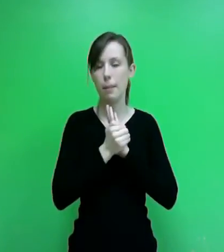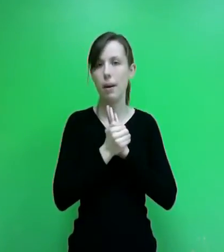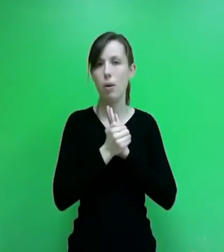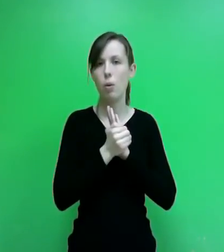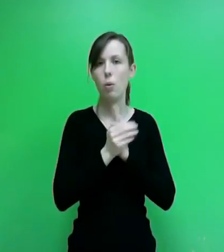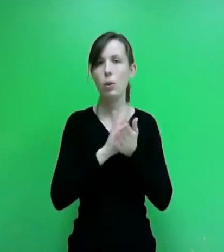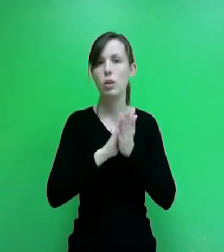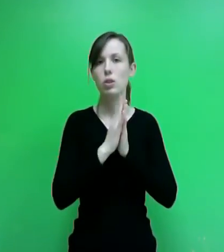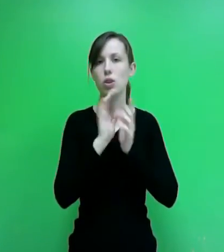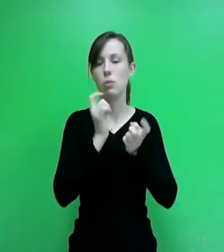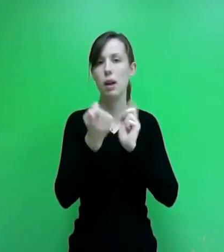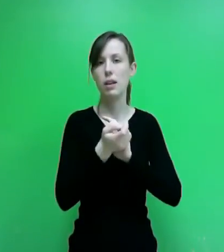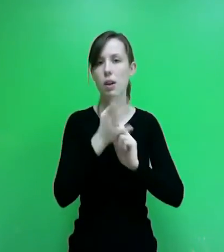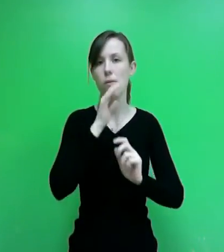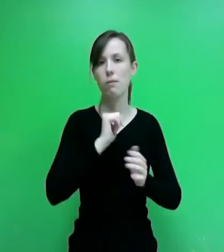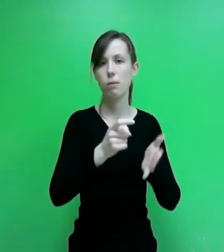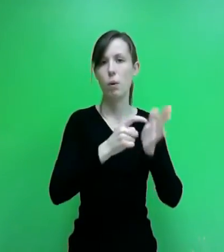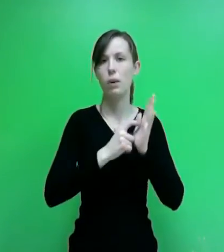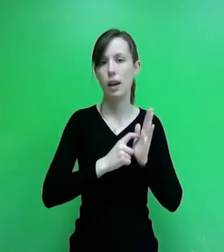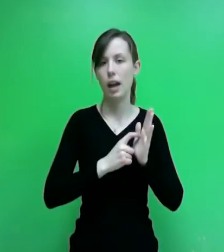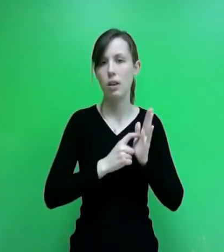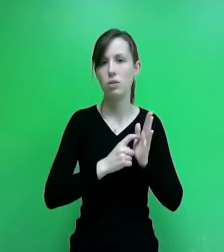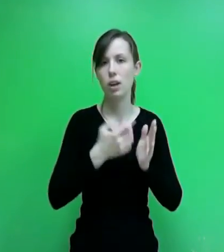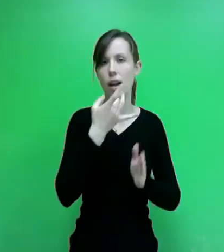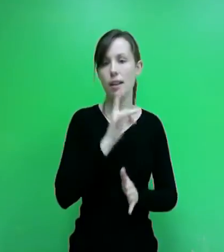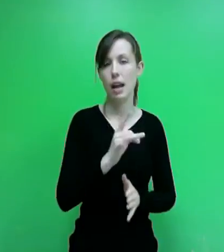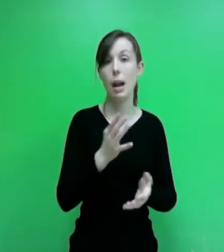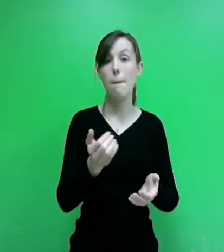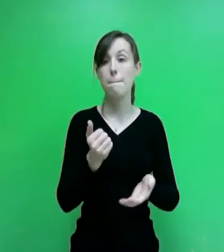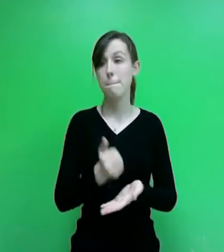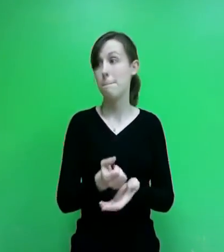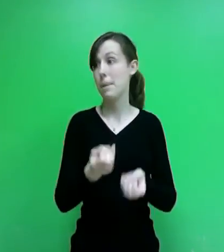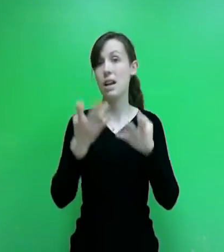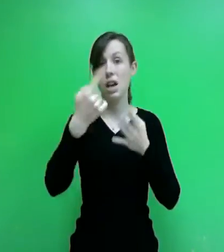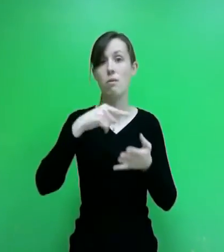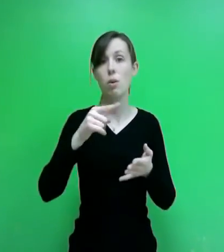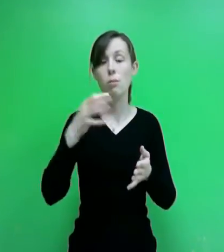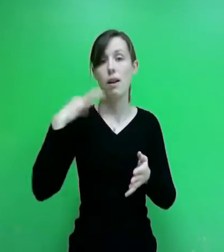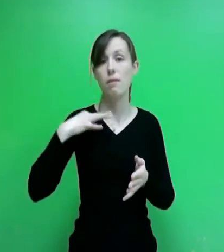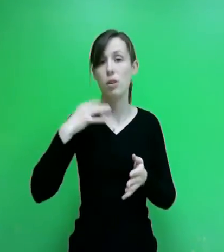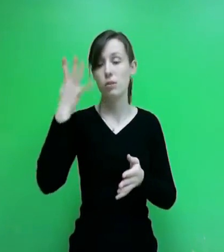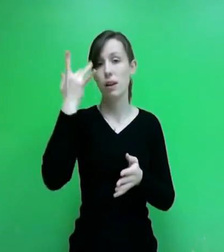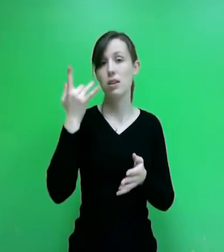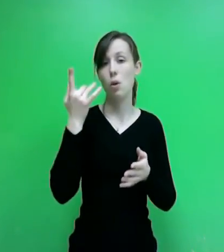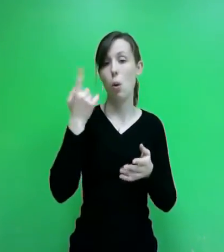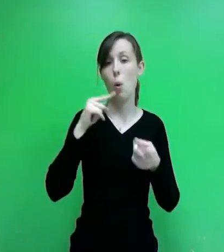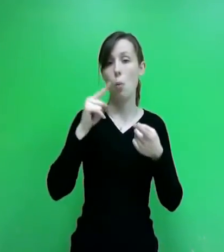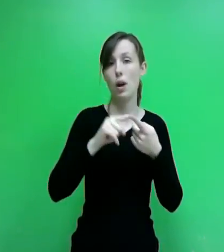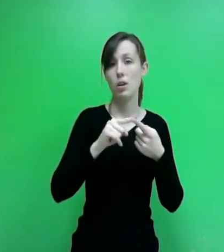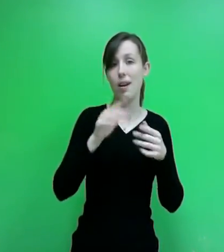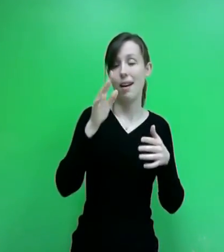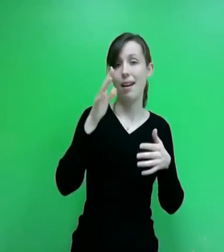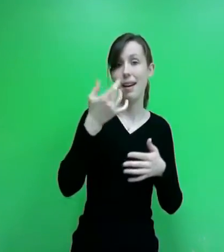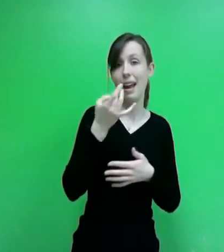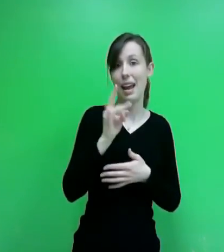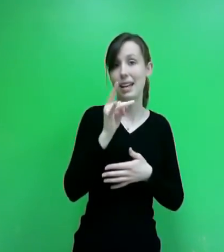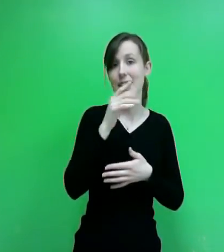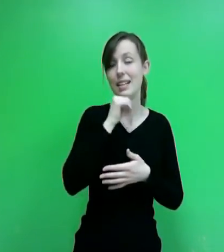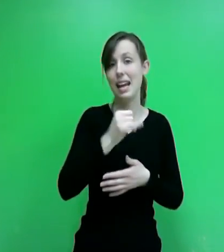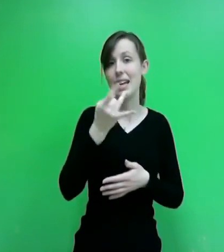18. Many of you will get to benefit from this because when you are 18-year-old seniors, which a lot of you will be able to